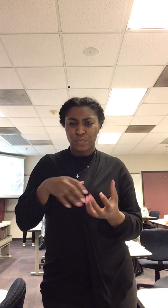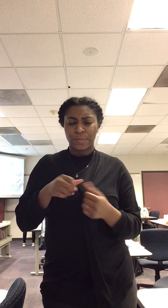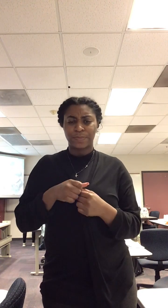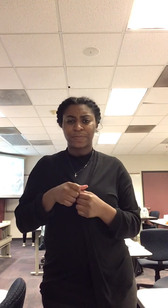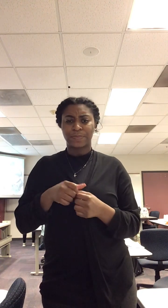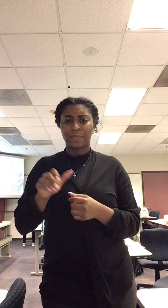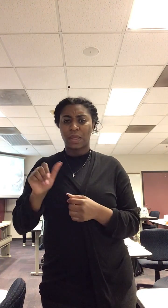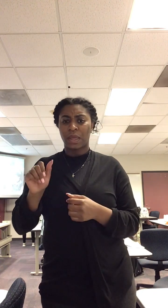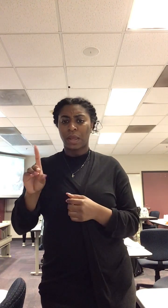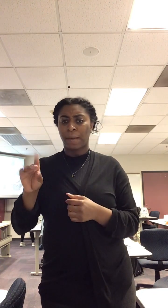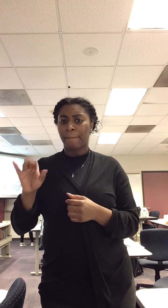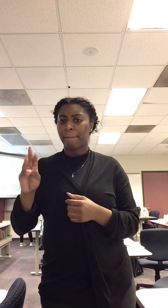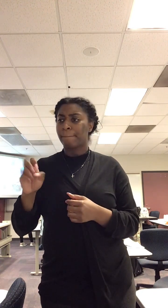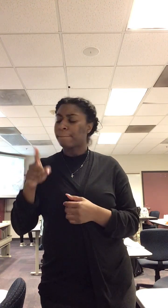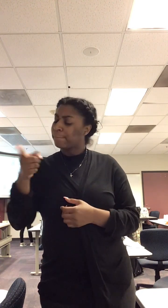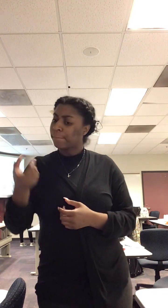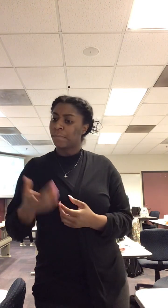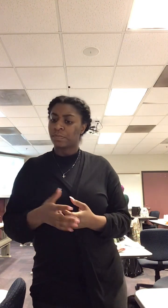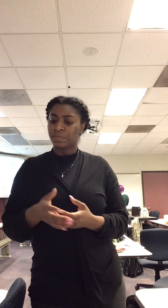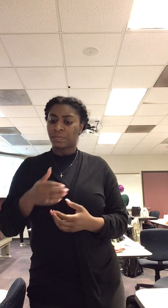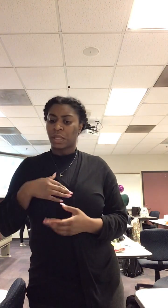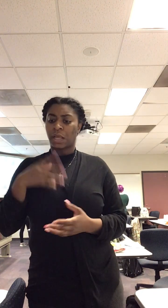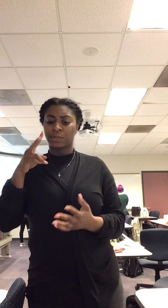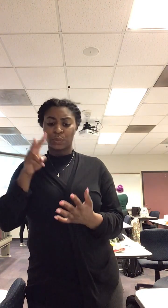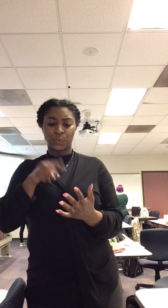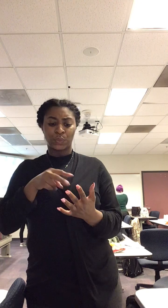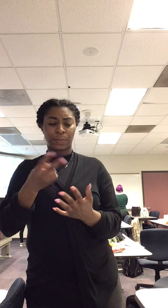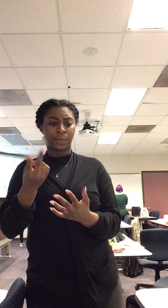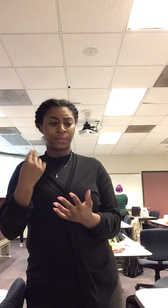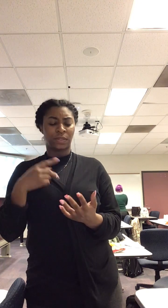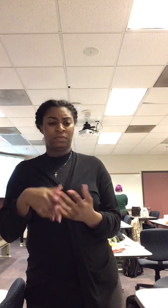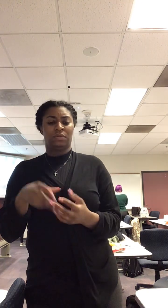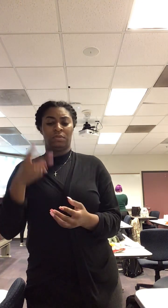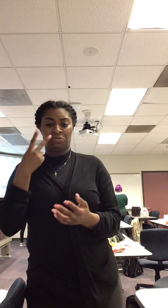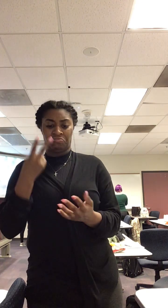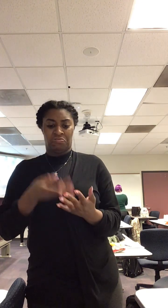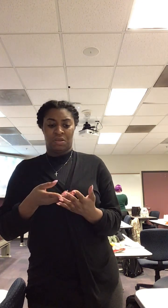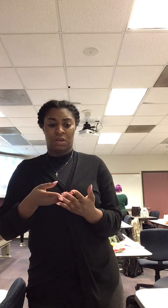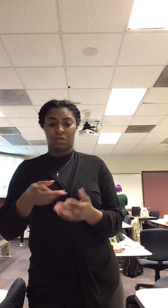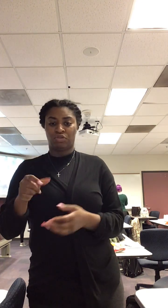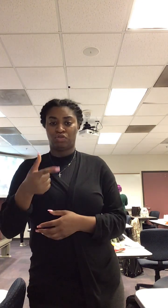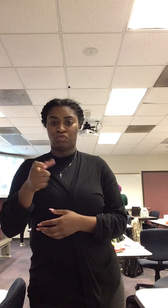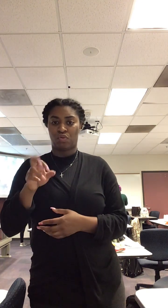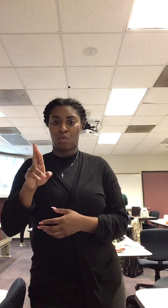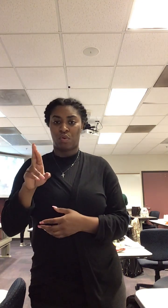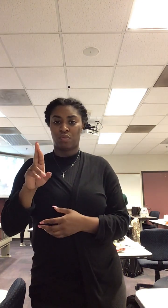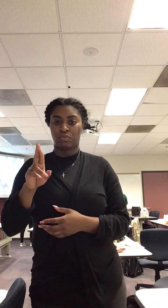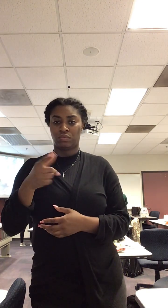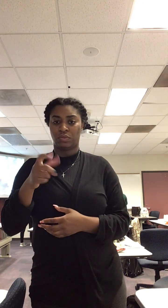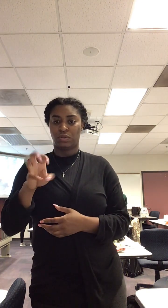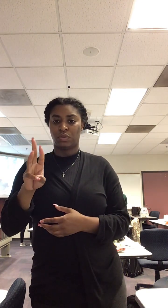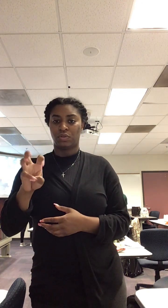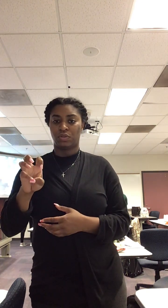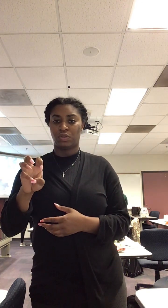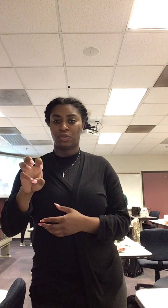to do traits from George Washington's socks, I had a bunch from like, he was humble because